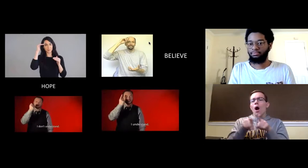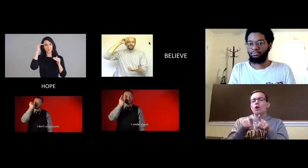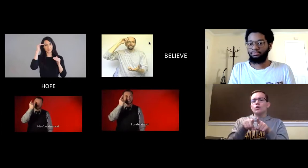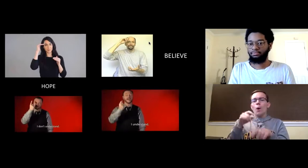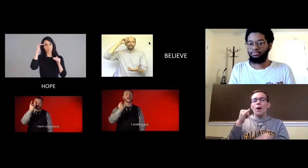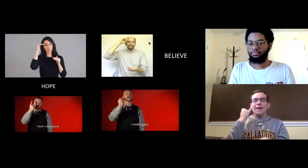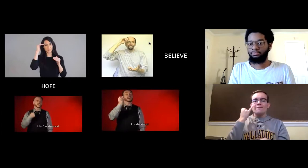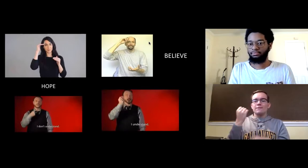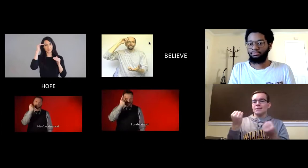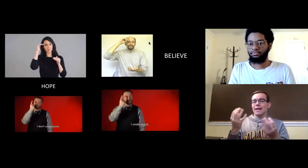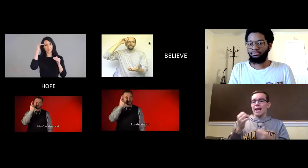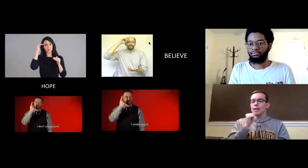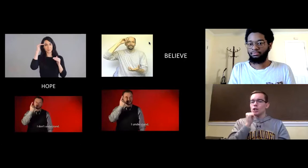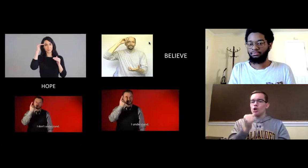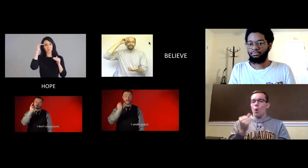expression.